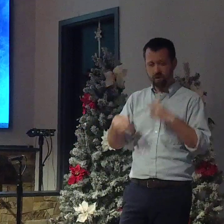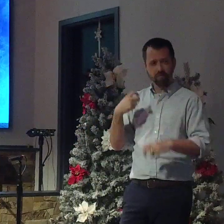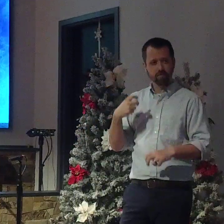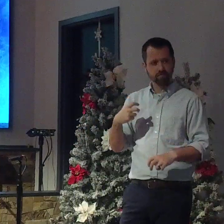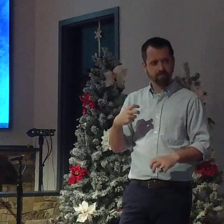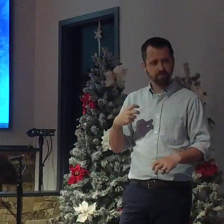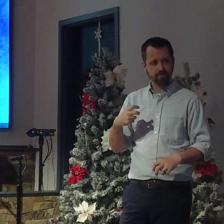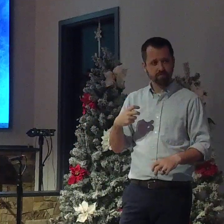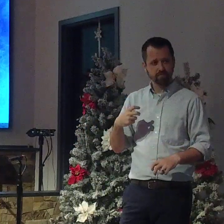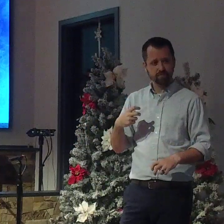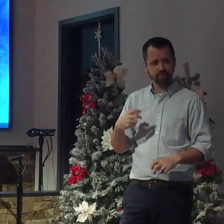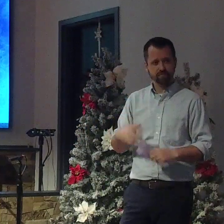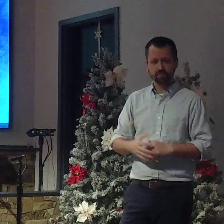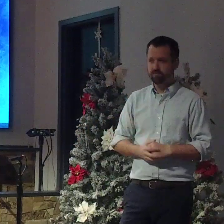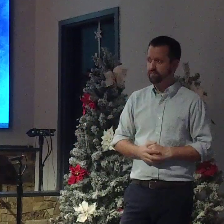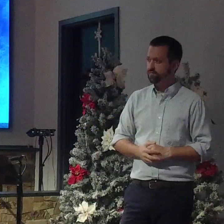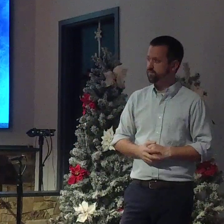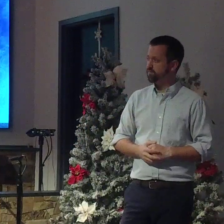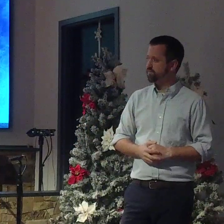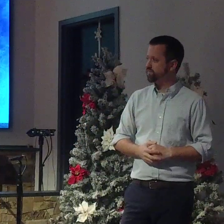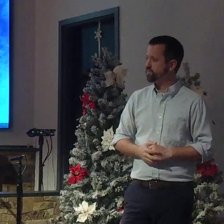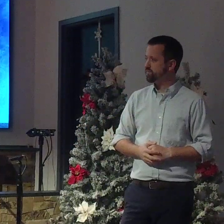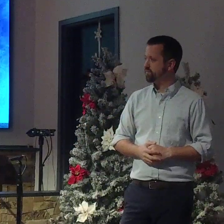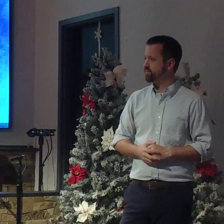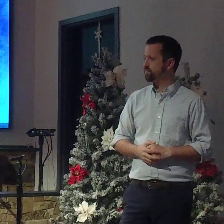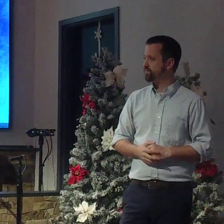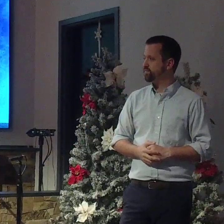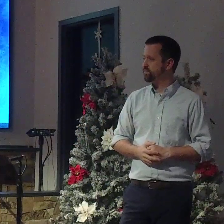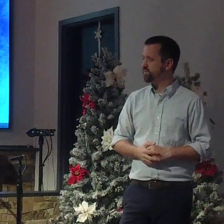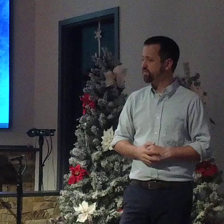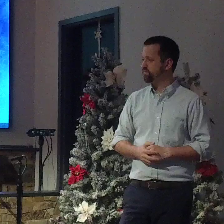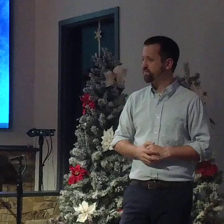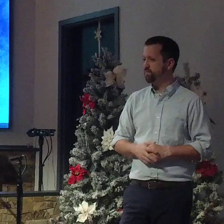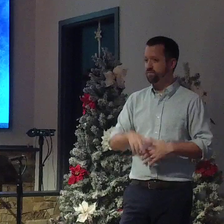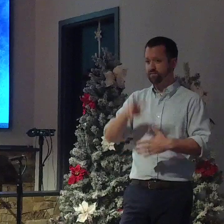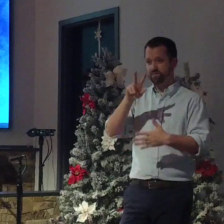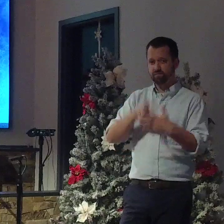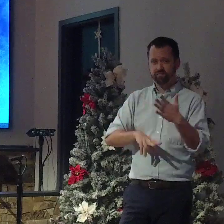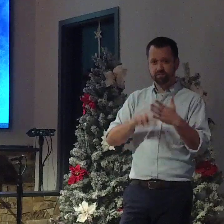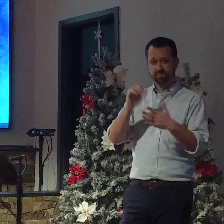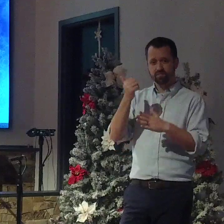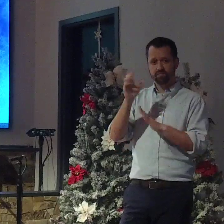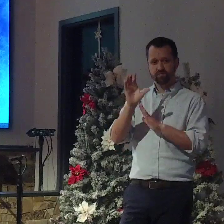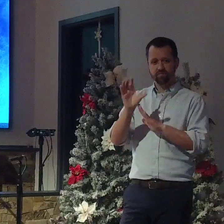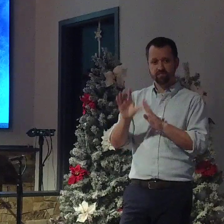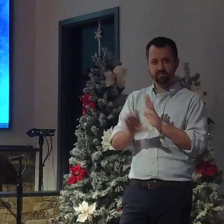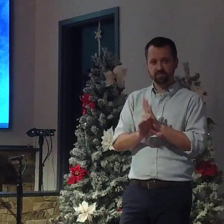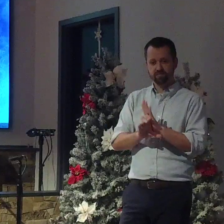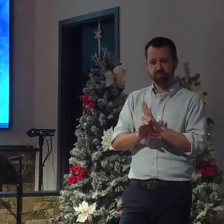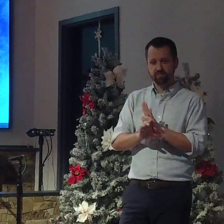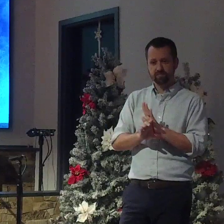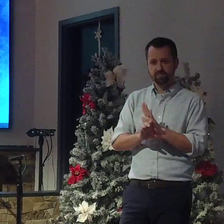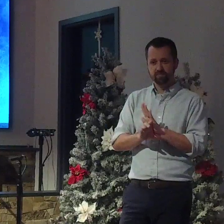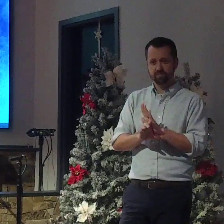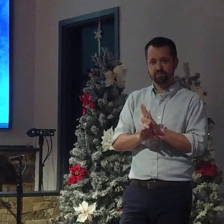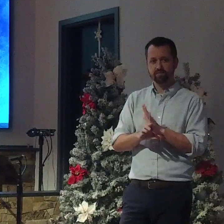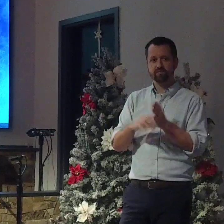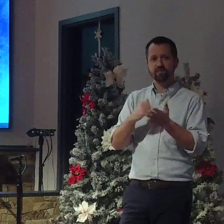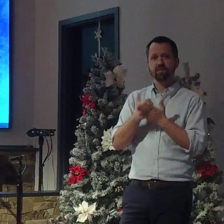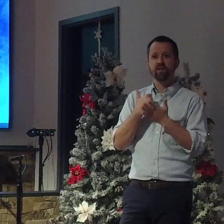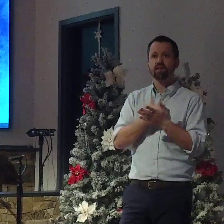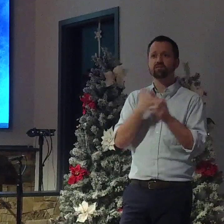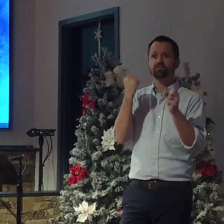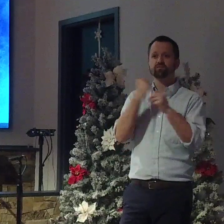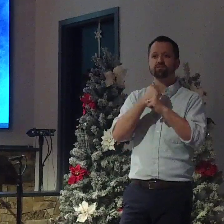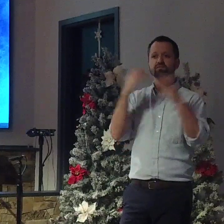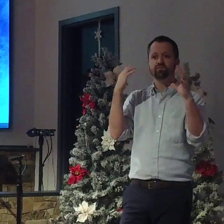I'm just kidding. I don't wax my unibrow. I don't. But you know, those are funny things. But what do? When she tells me those things, I